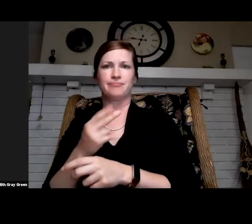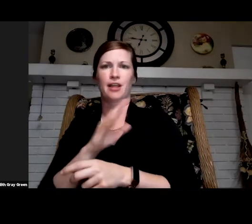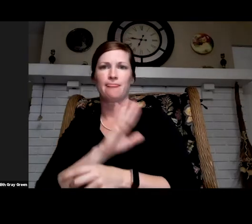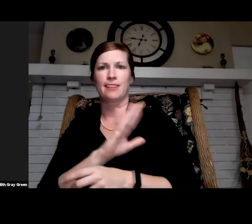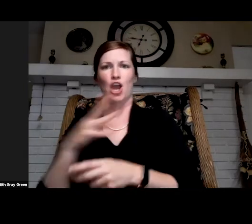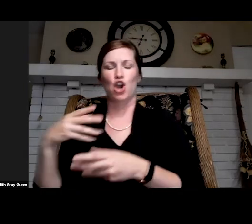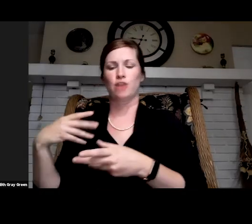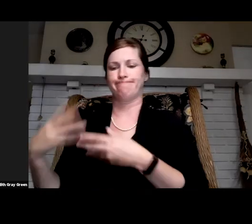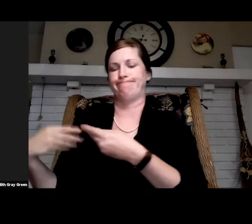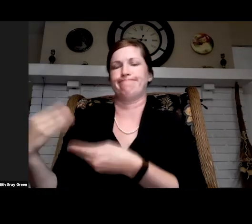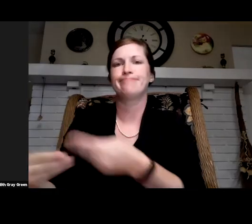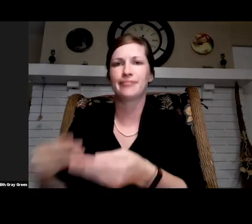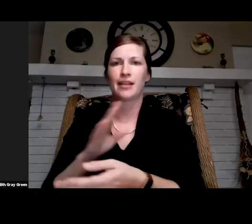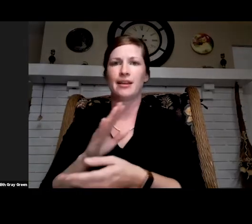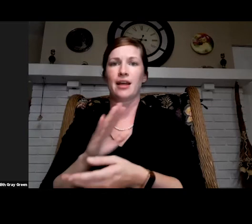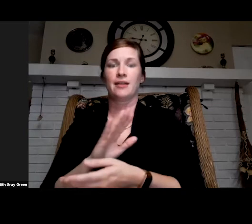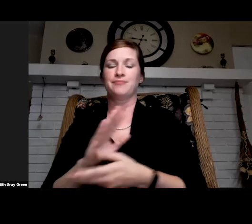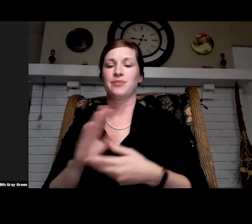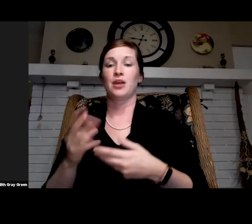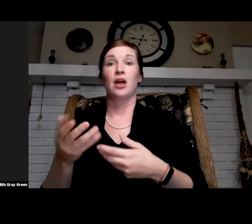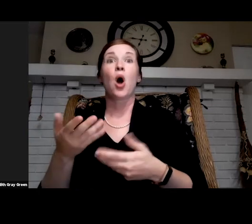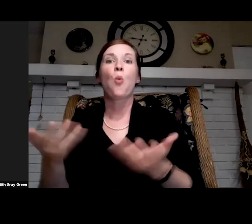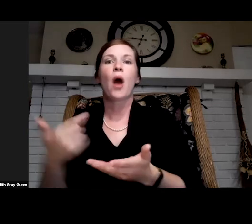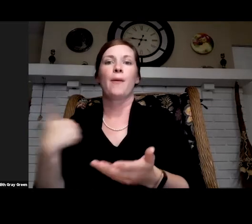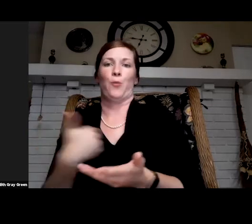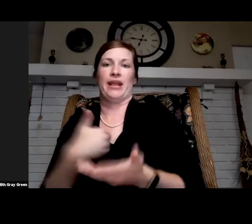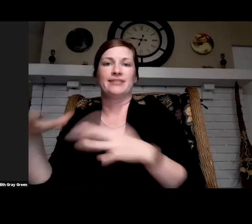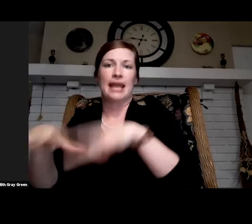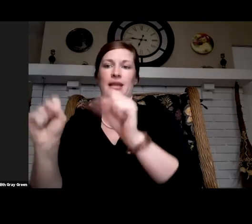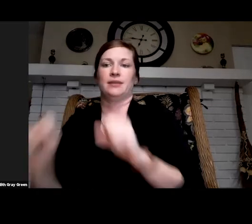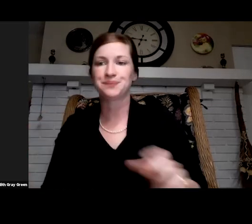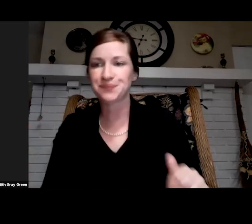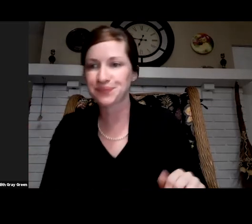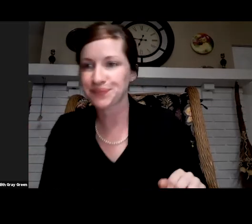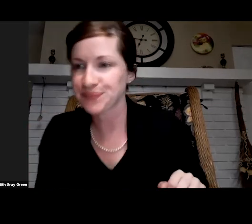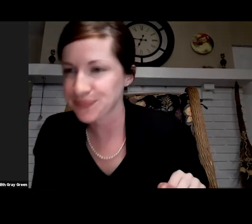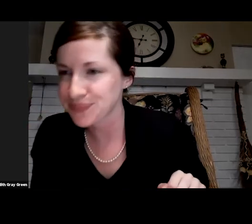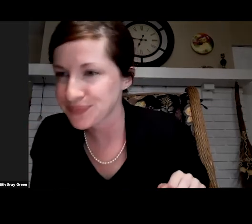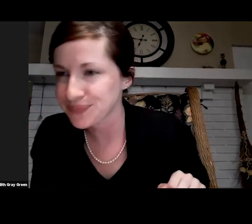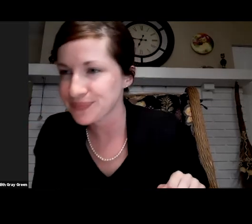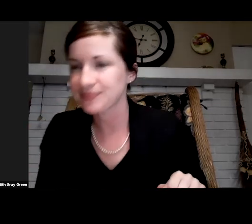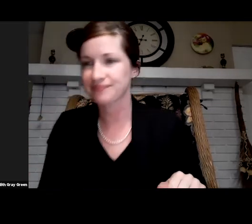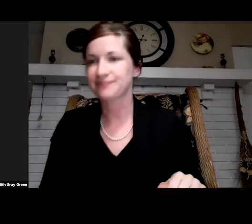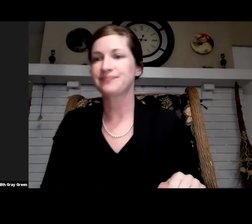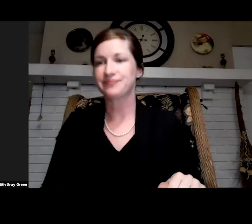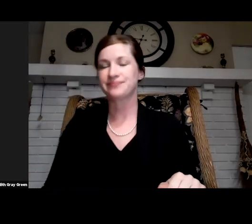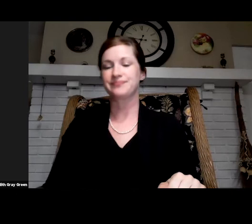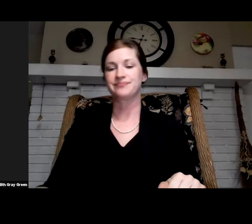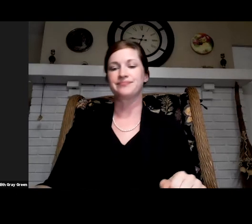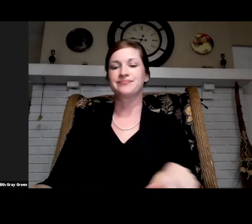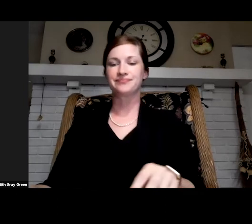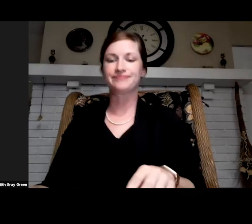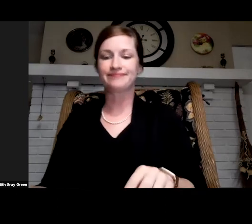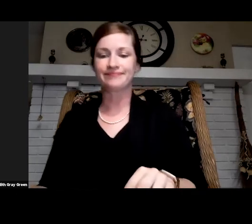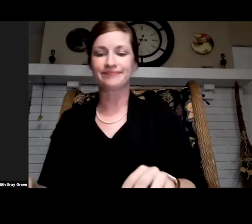and not to ignore and to continue to use what is ancestrally theirs and that we